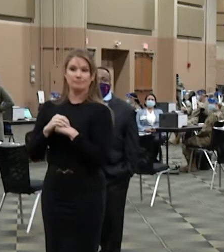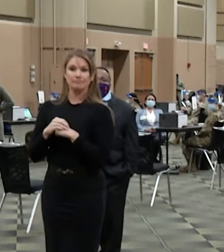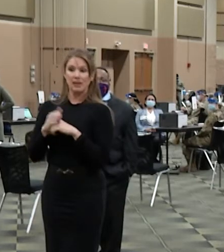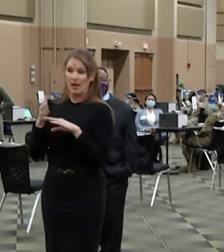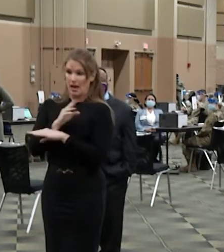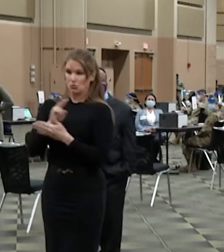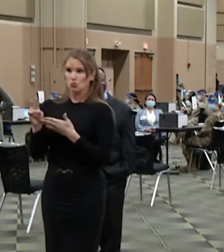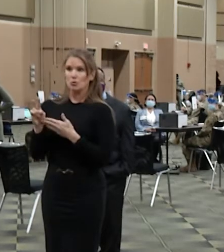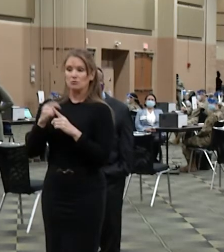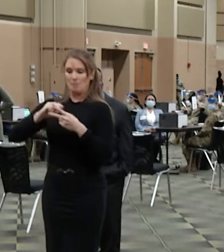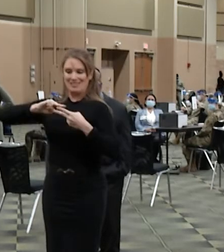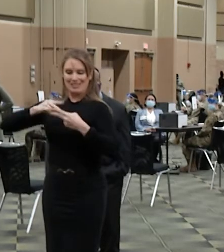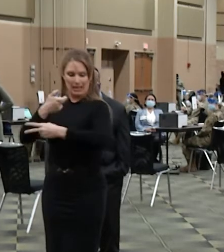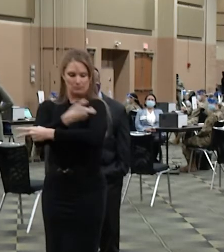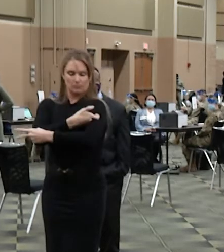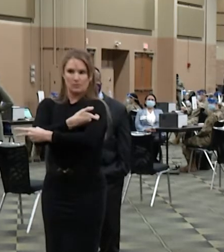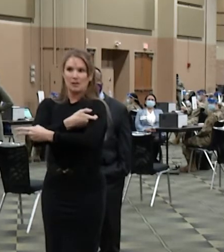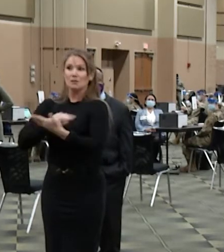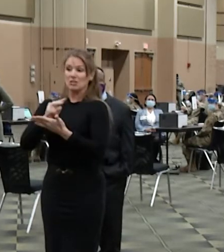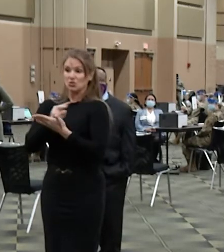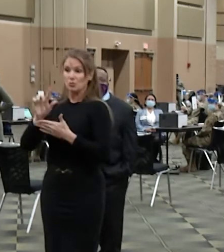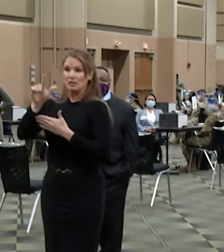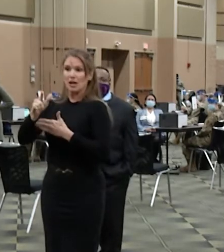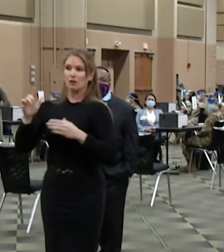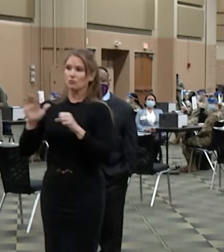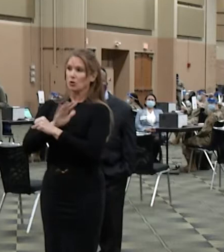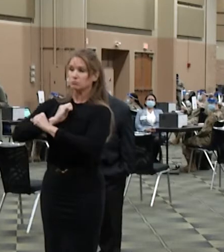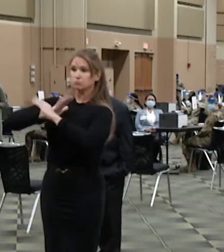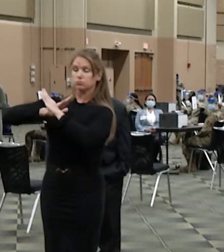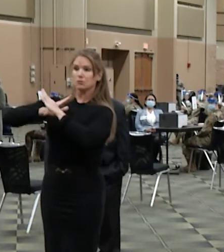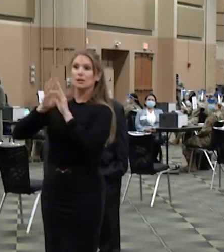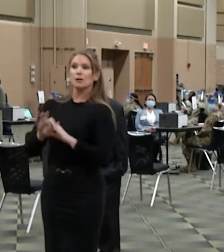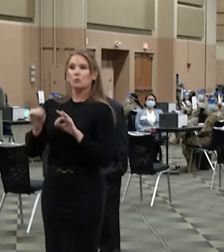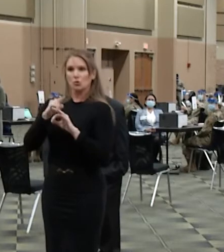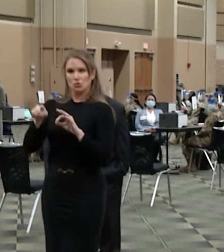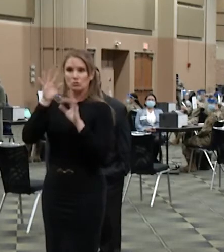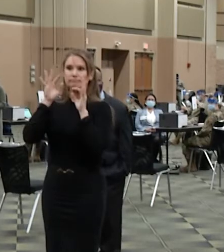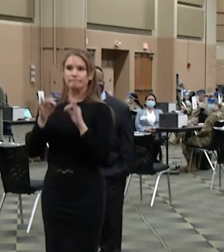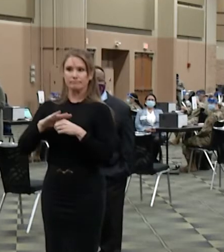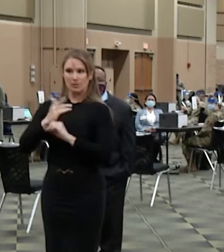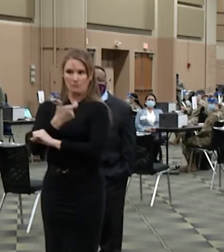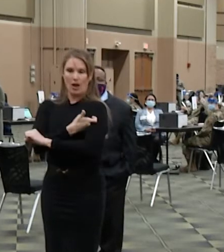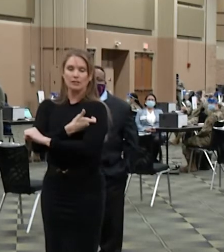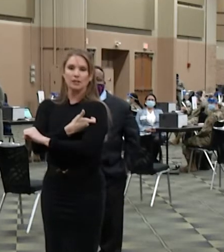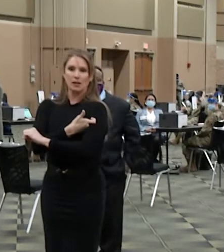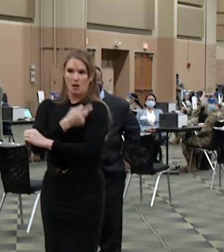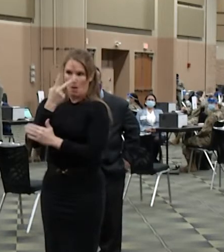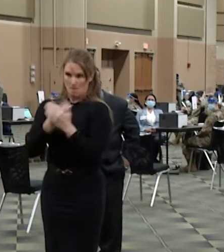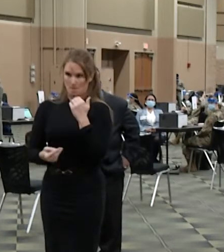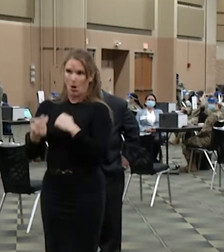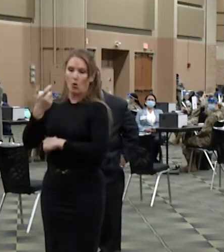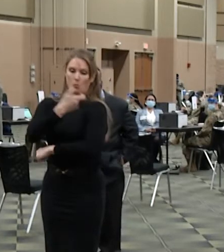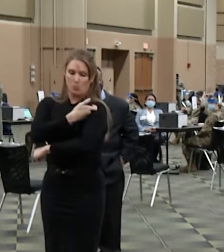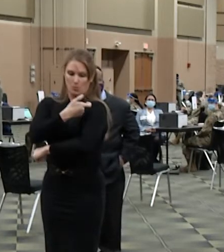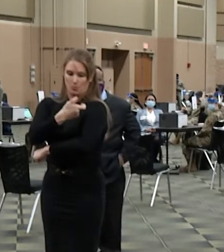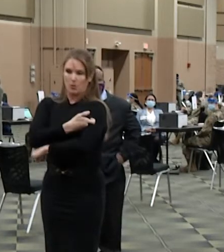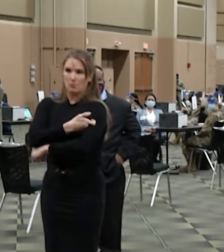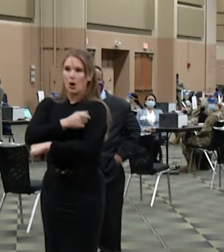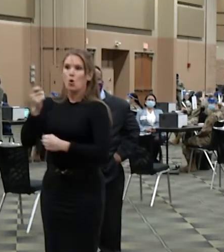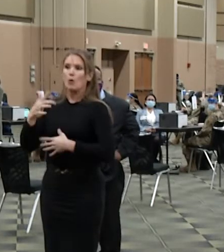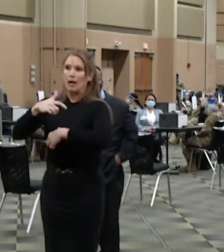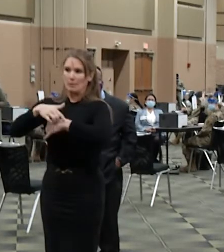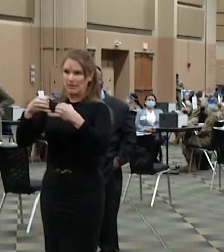weeks from the second one. It is critical that you choose to be vaccinated, both doses on the recommended